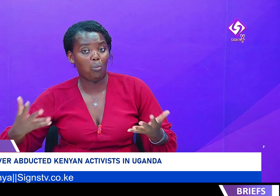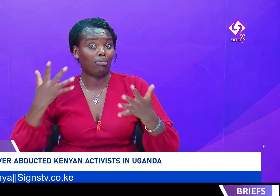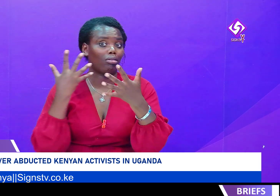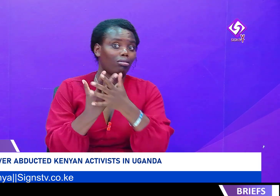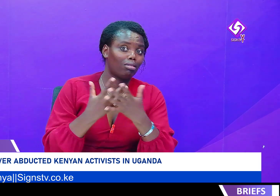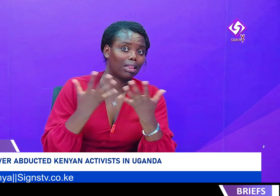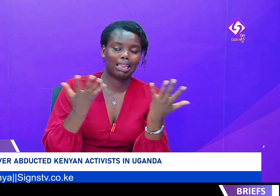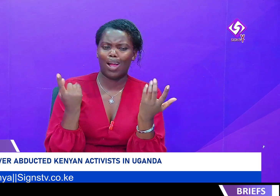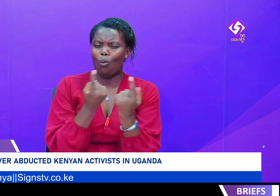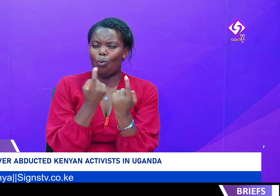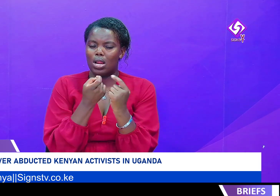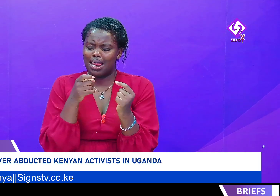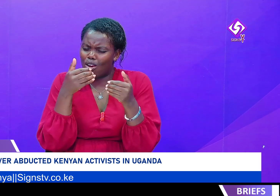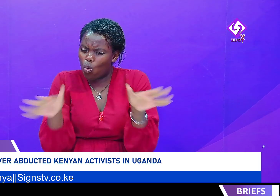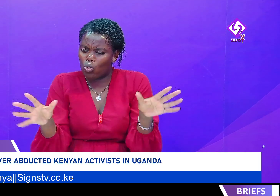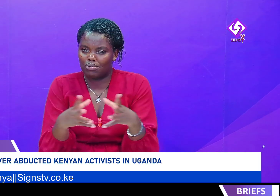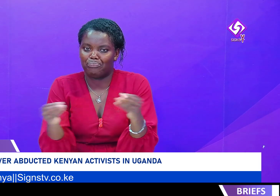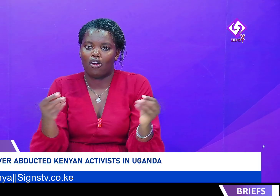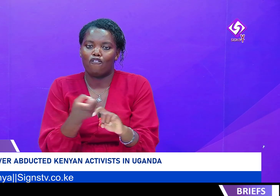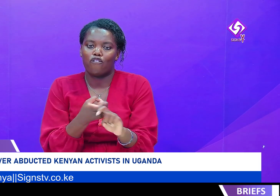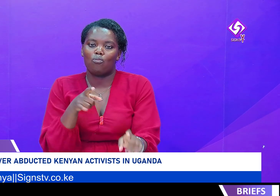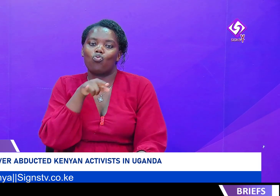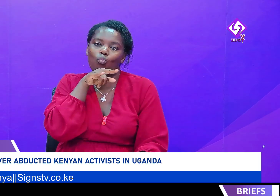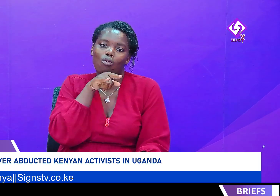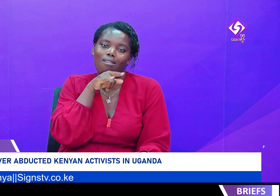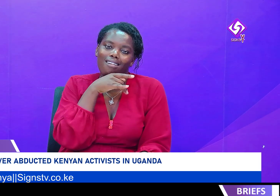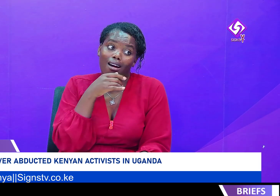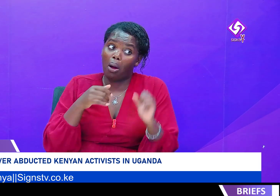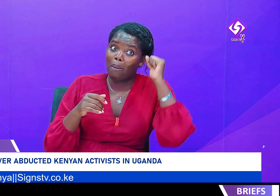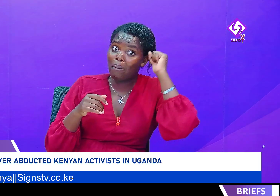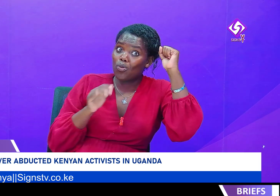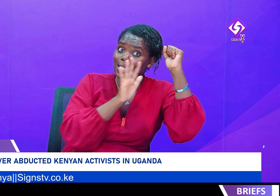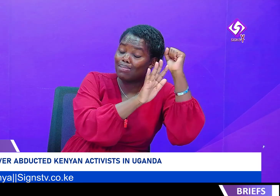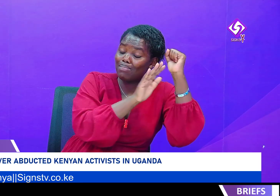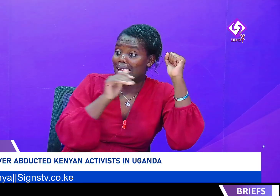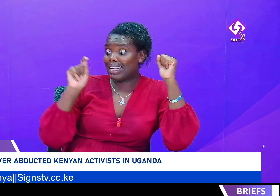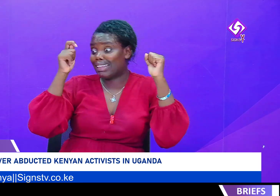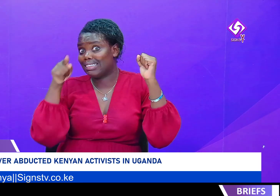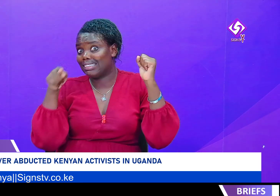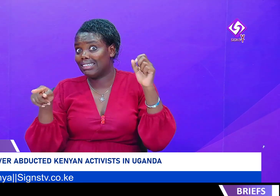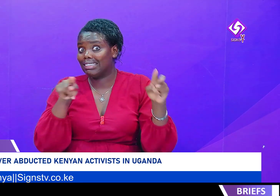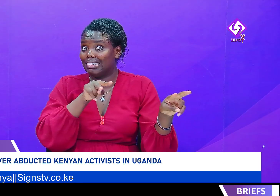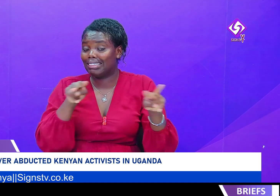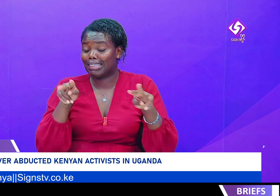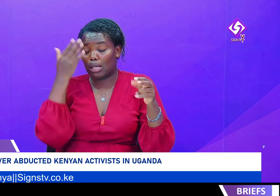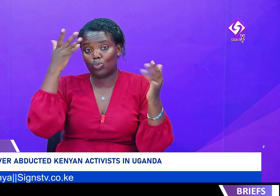We don't know if they're alive. We don't know if they're abducted or if they're being held at Uganda. And